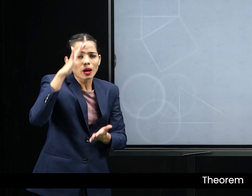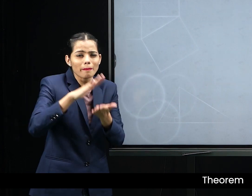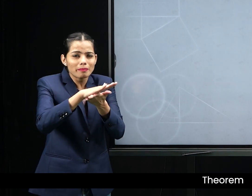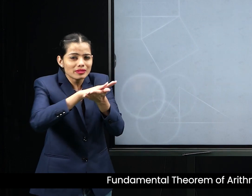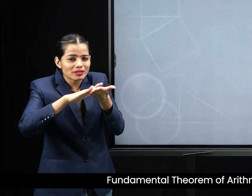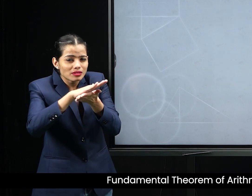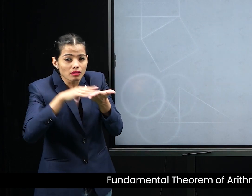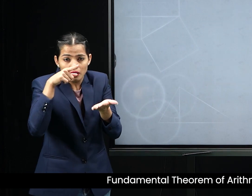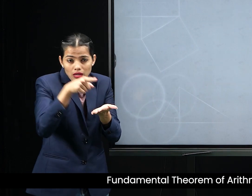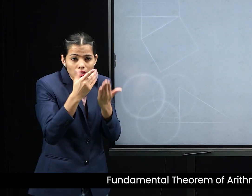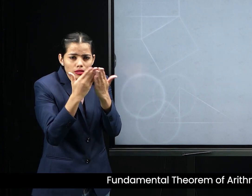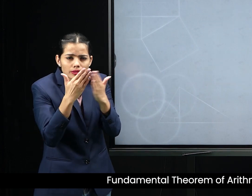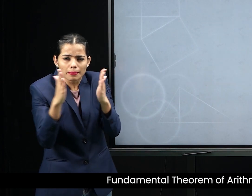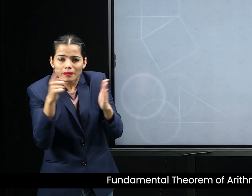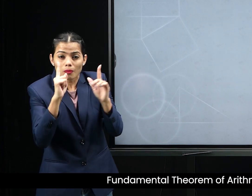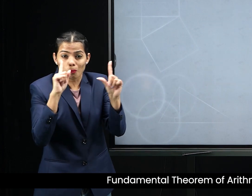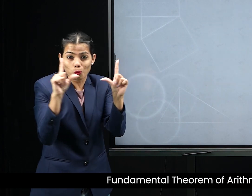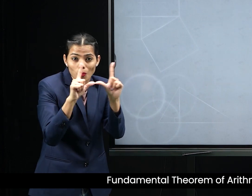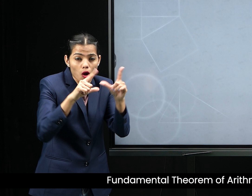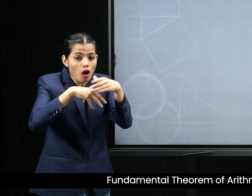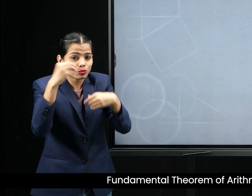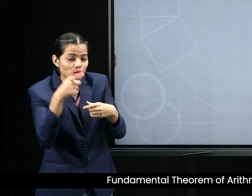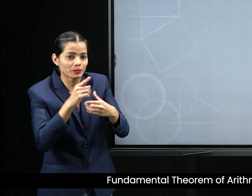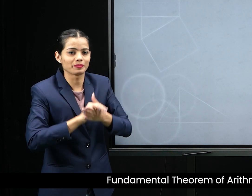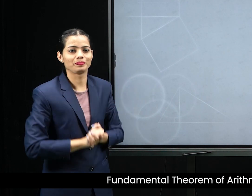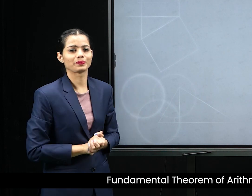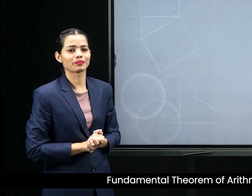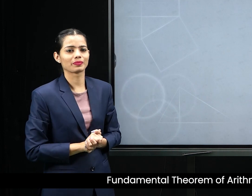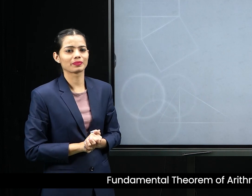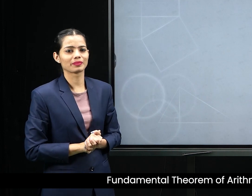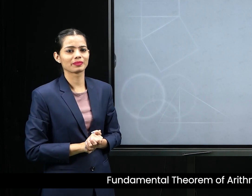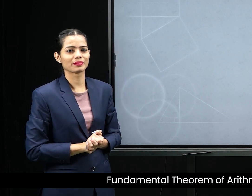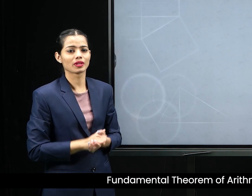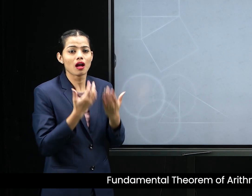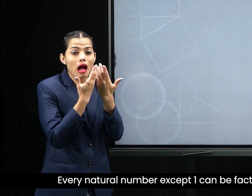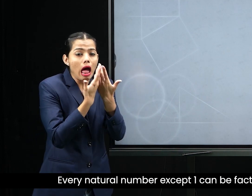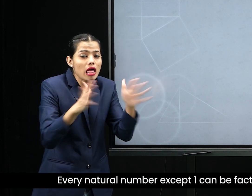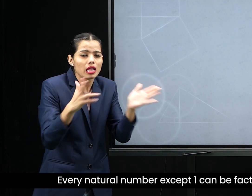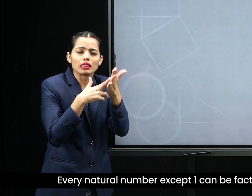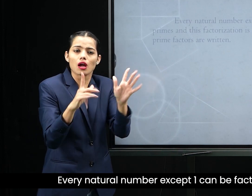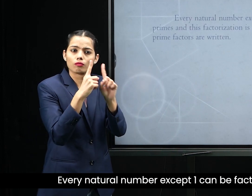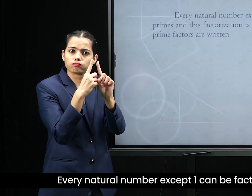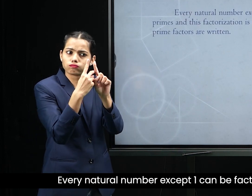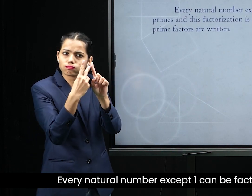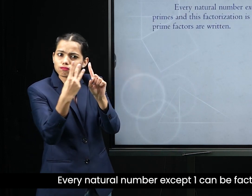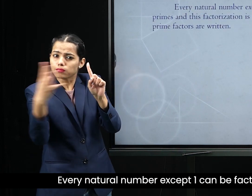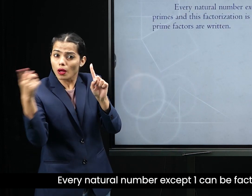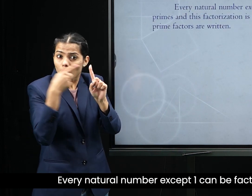Theorem, Fundamental Theorem of Arithmetic without proof. Every natural number except